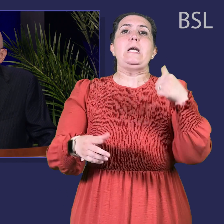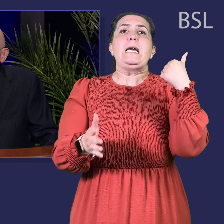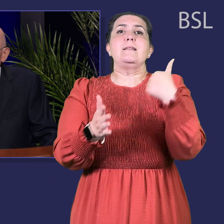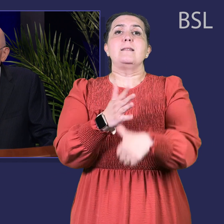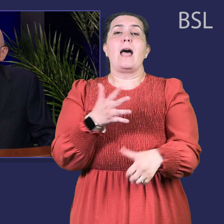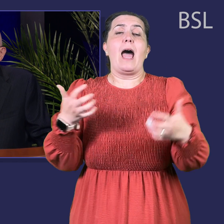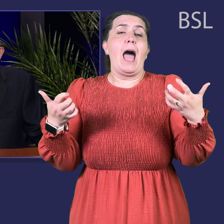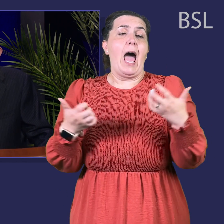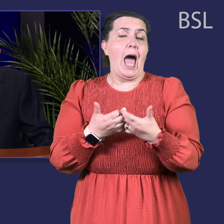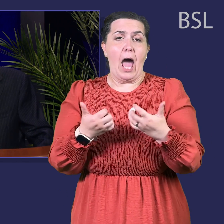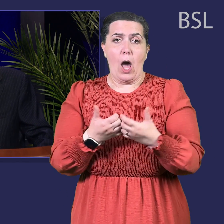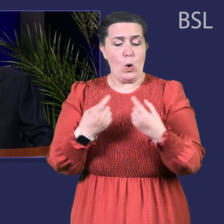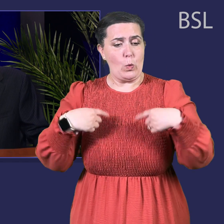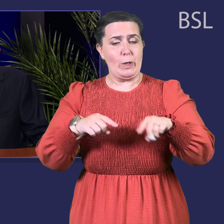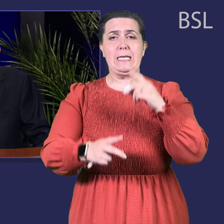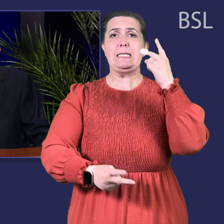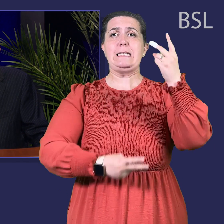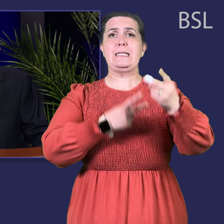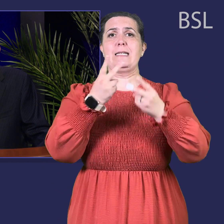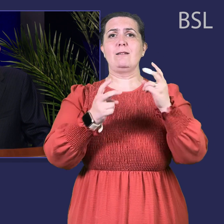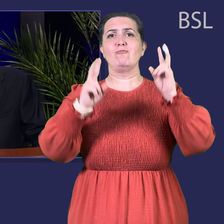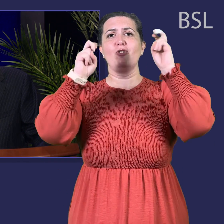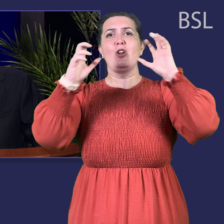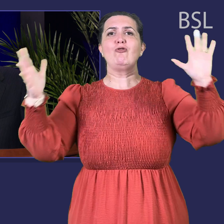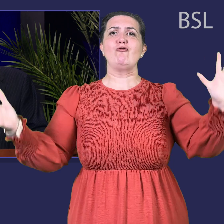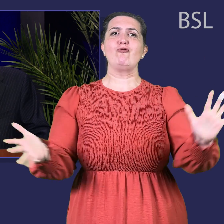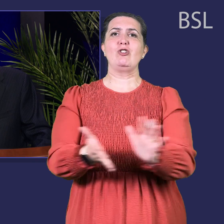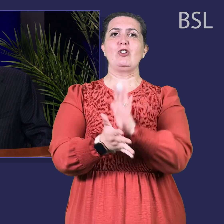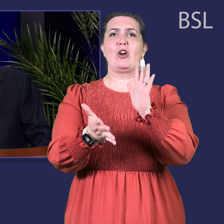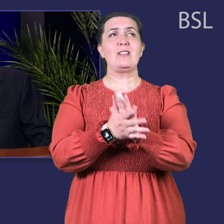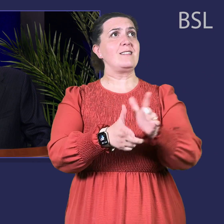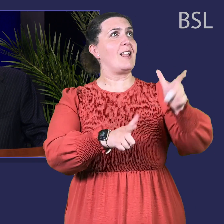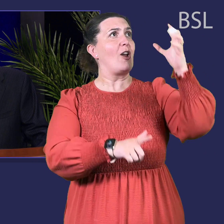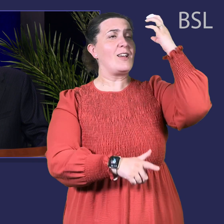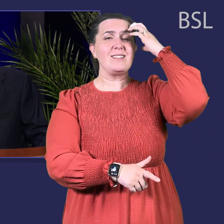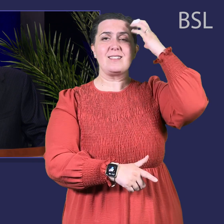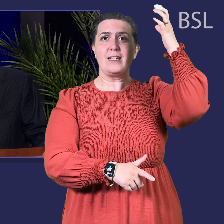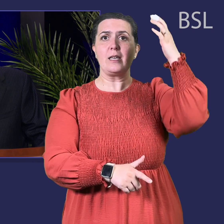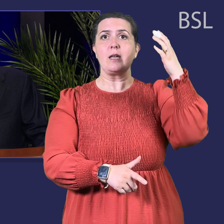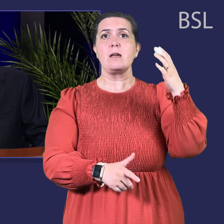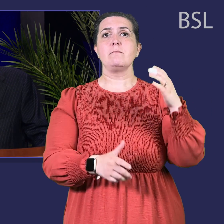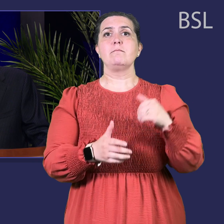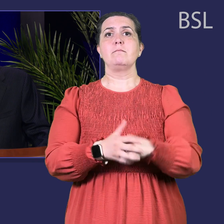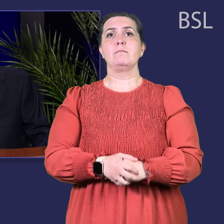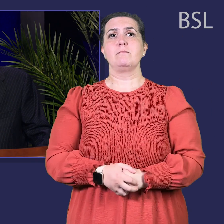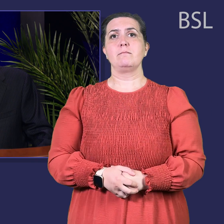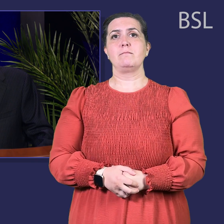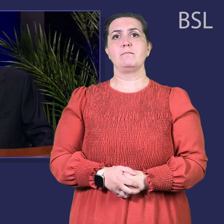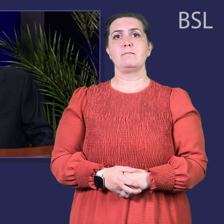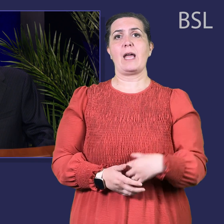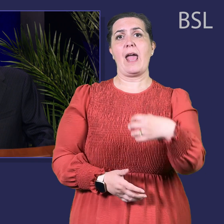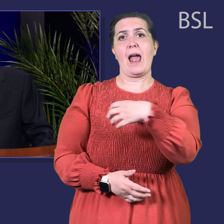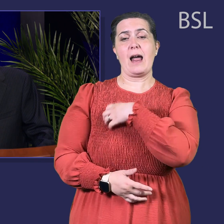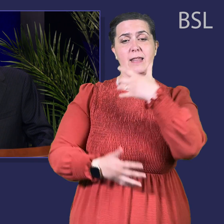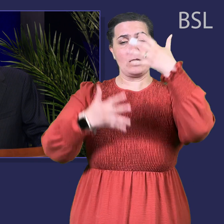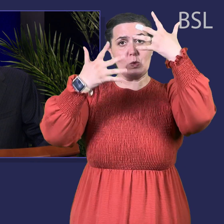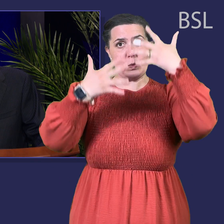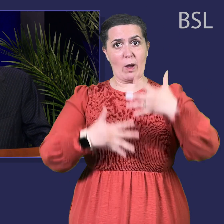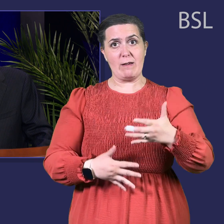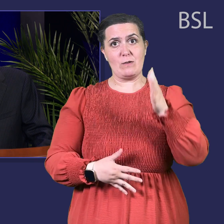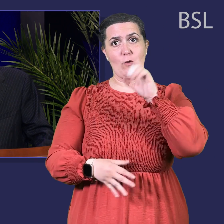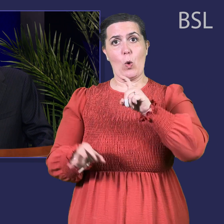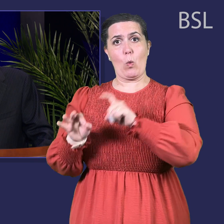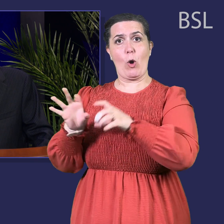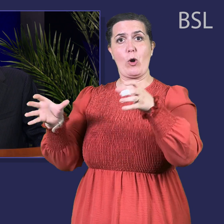We will open this celebration with the hymn, Rejoice, the Lord is King, after which Elder